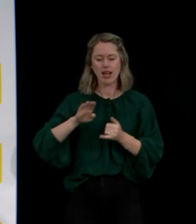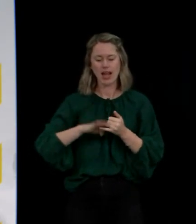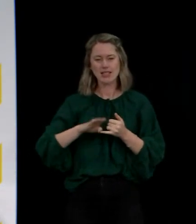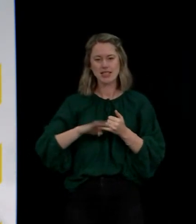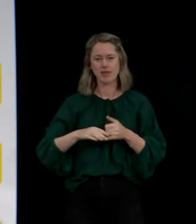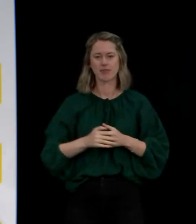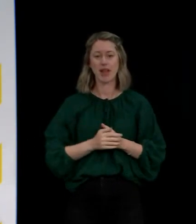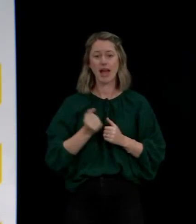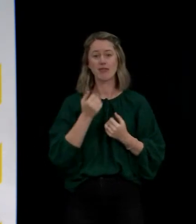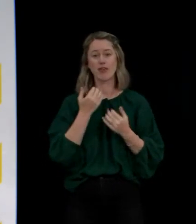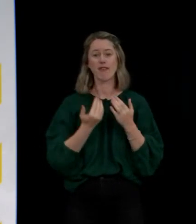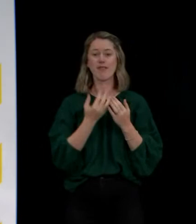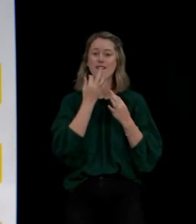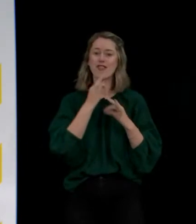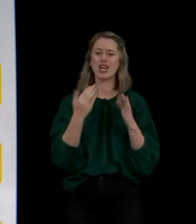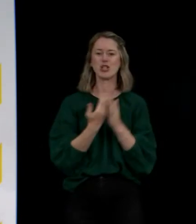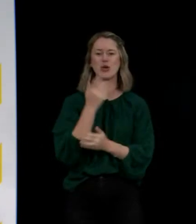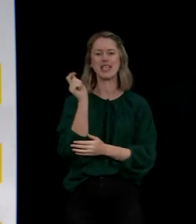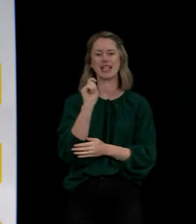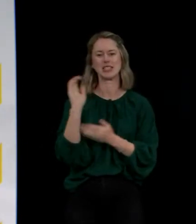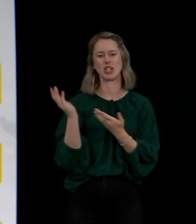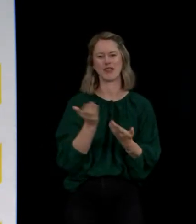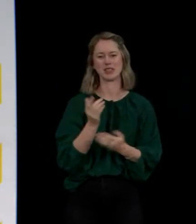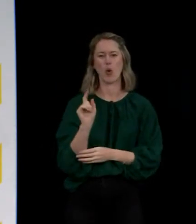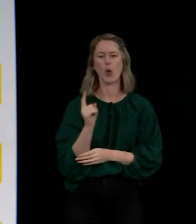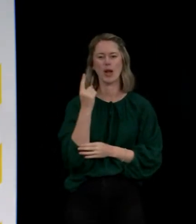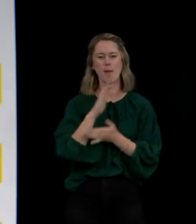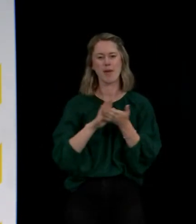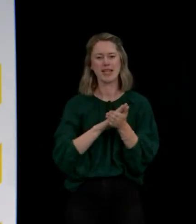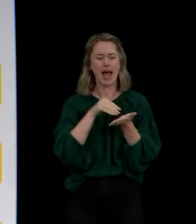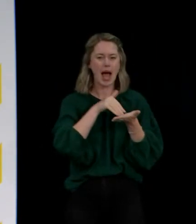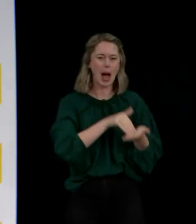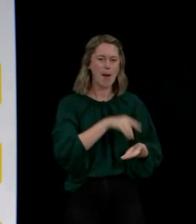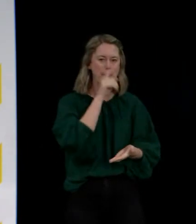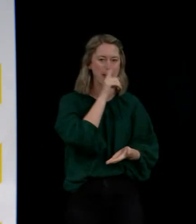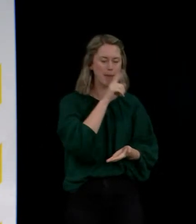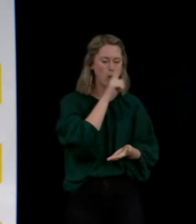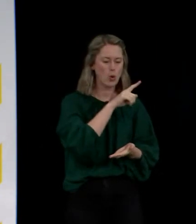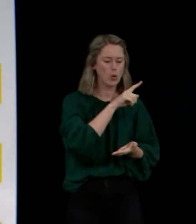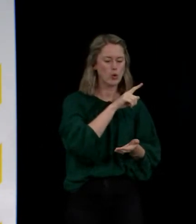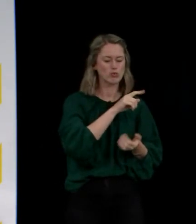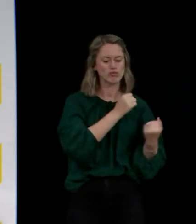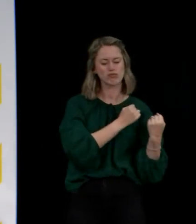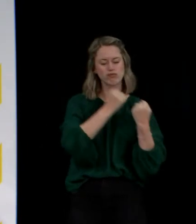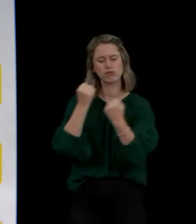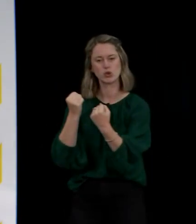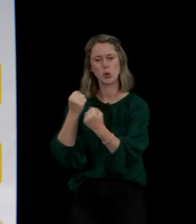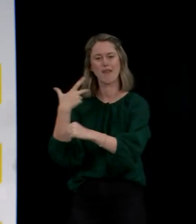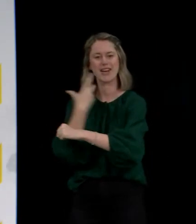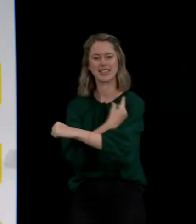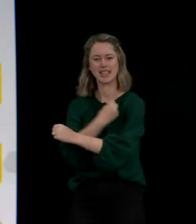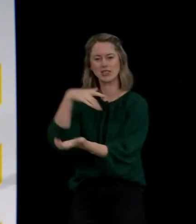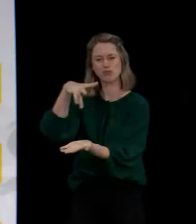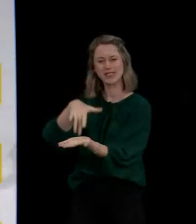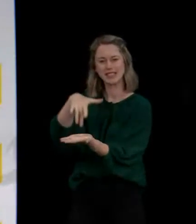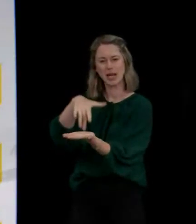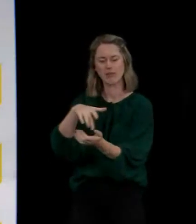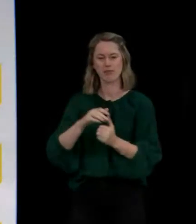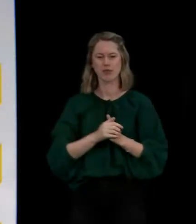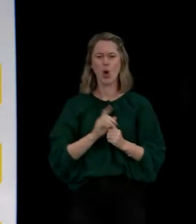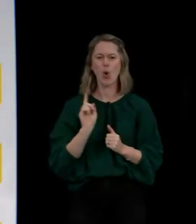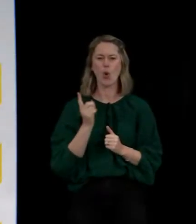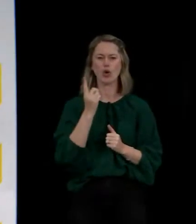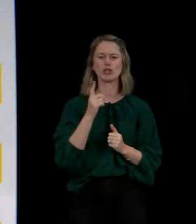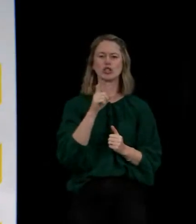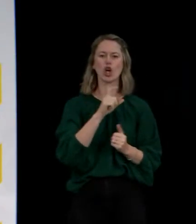free new taxi service which begins in Auckland today to help get more people vaccinated there. Auckland's co-op Blue Bubble